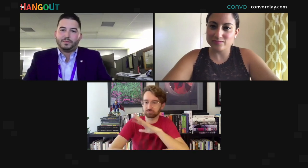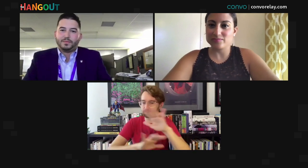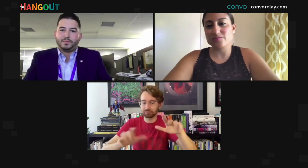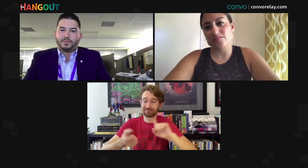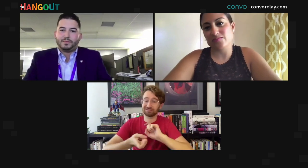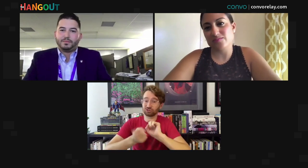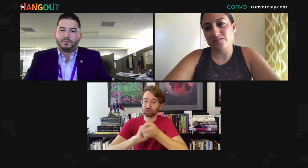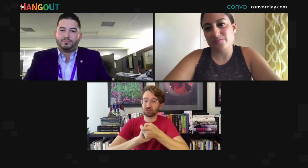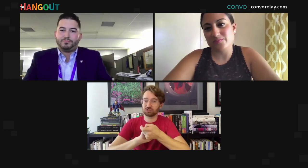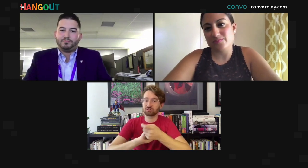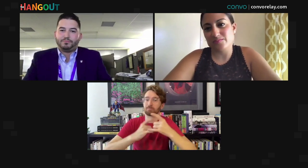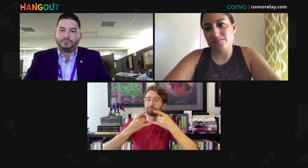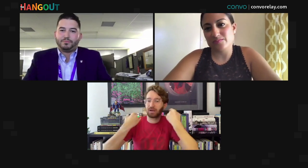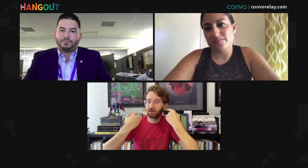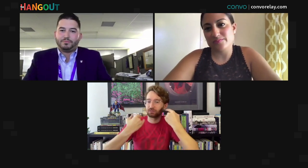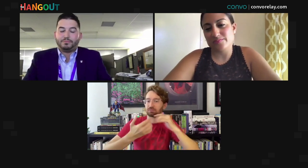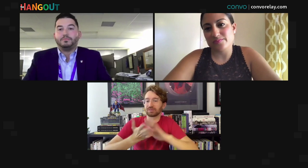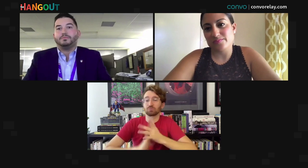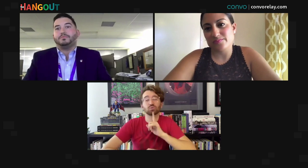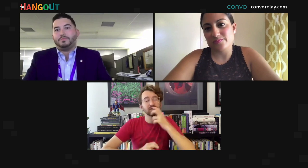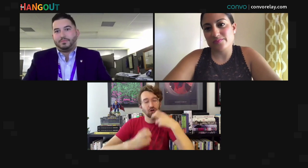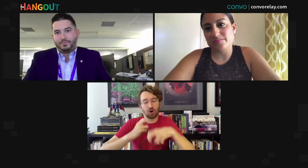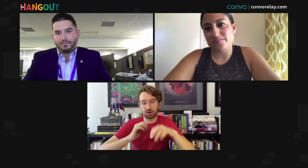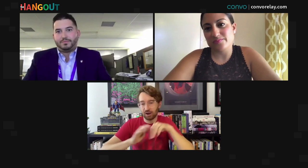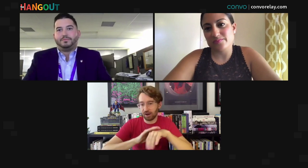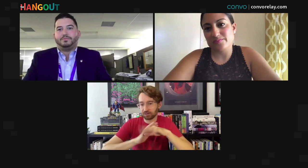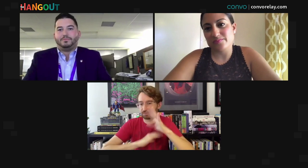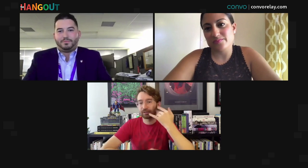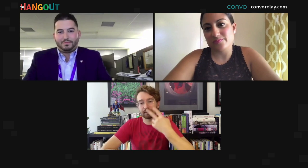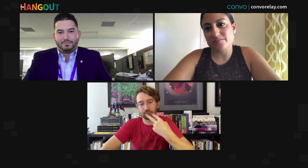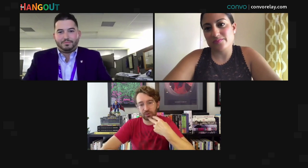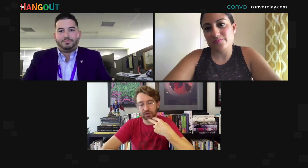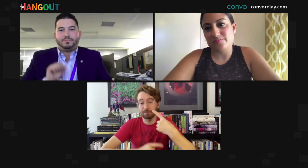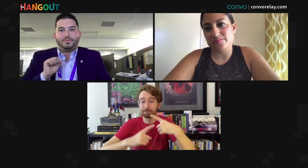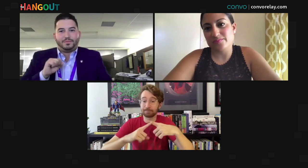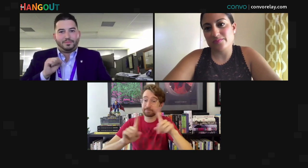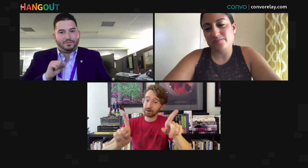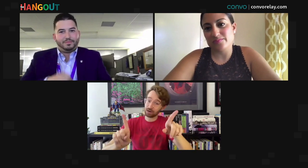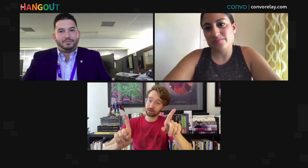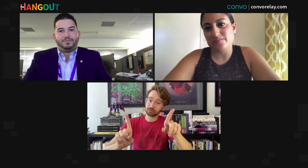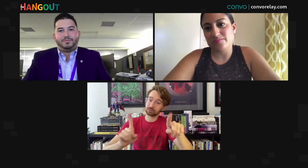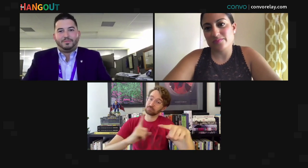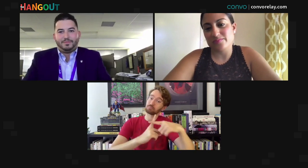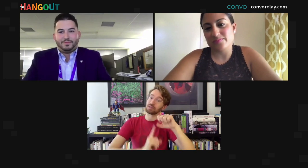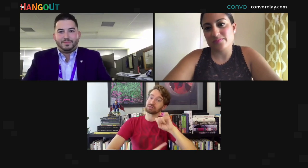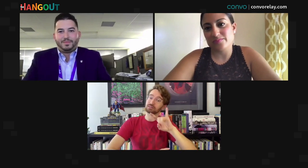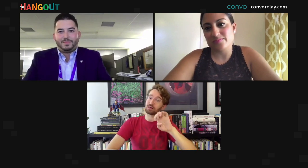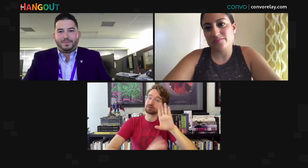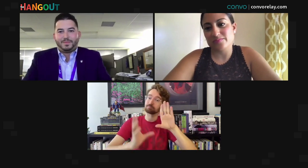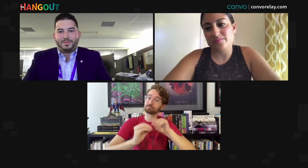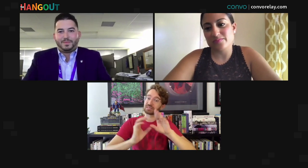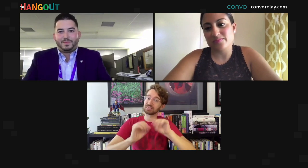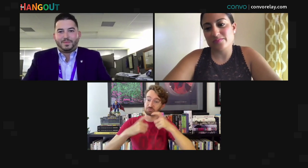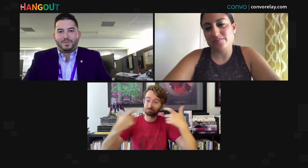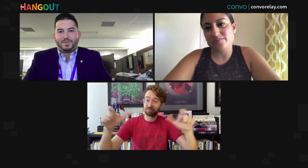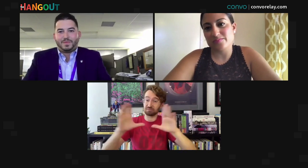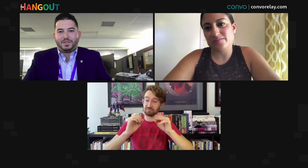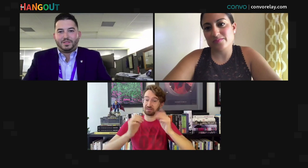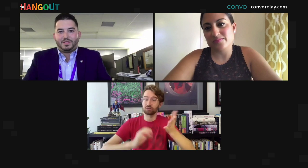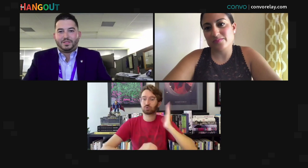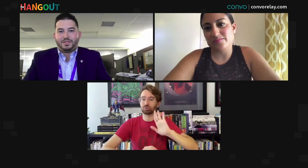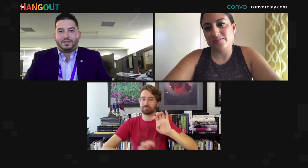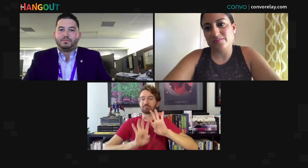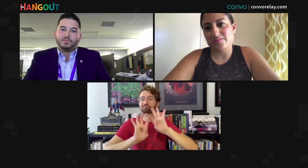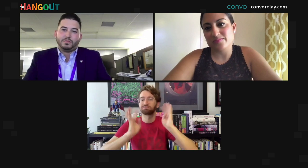was in person. There were no masks. There were no problems with lip reading for me. But then when we came back into the world with masks, it was really